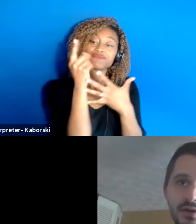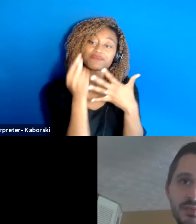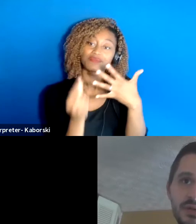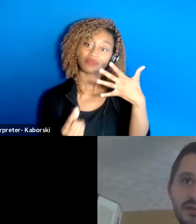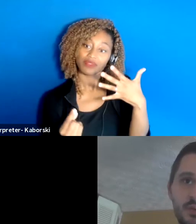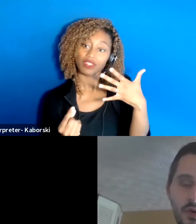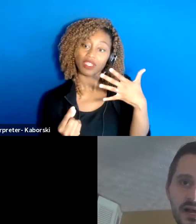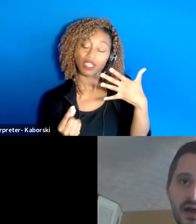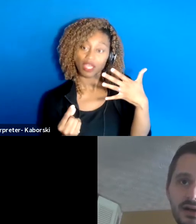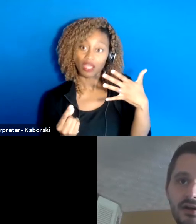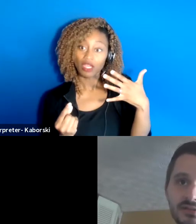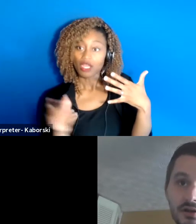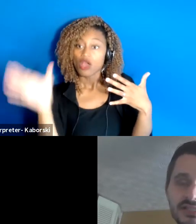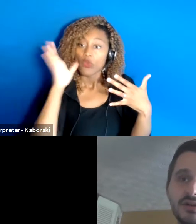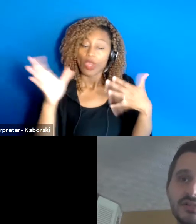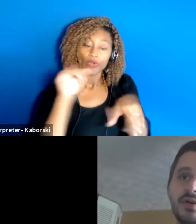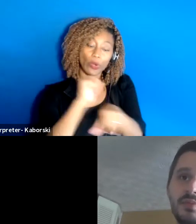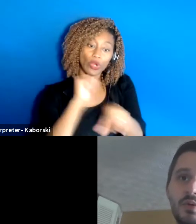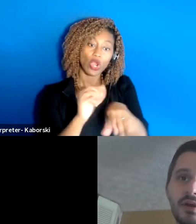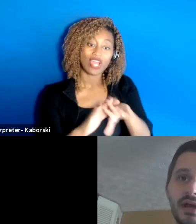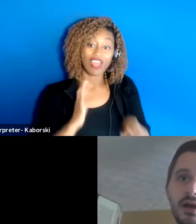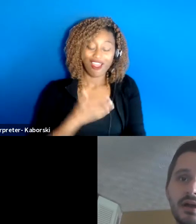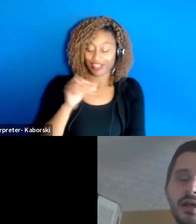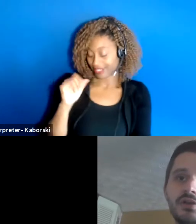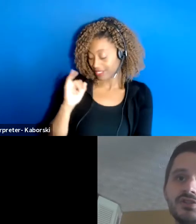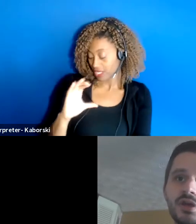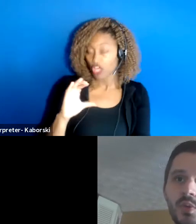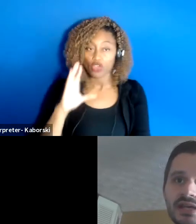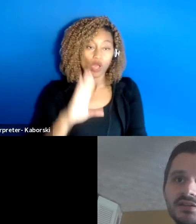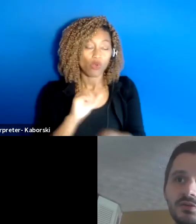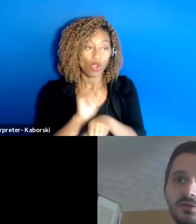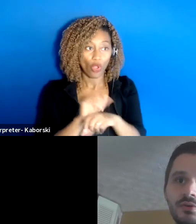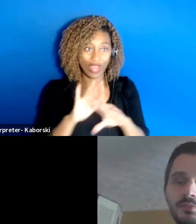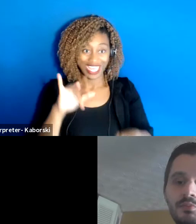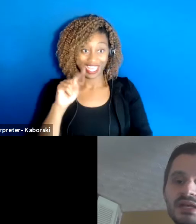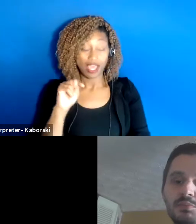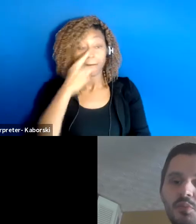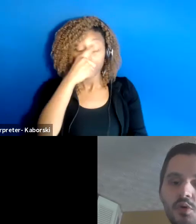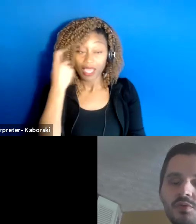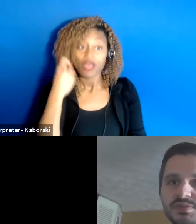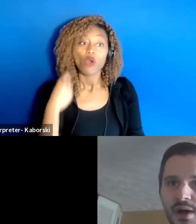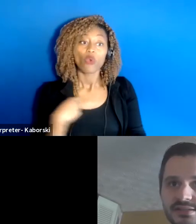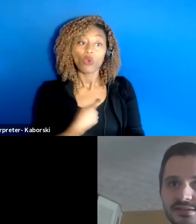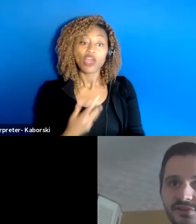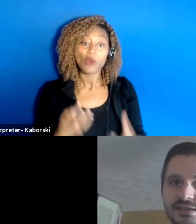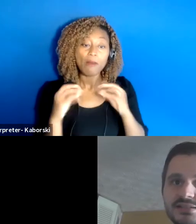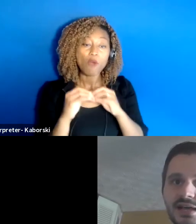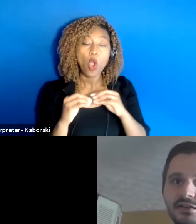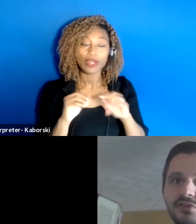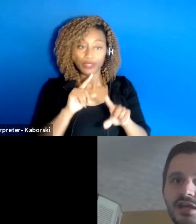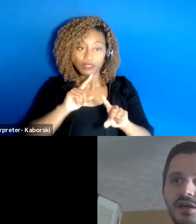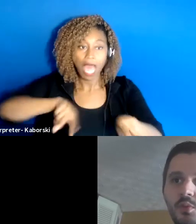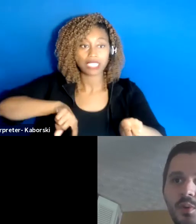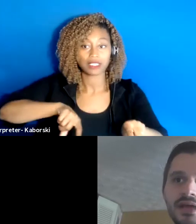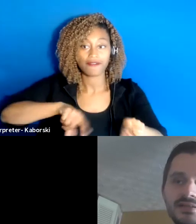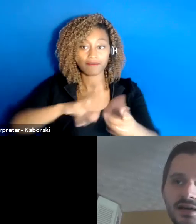committee is going to be working on and our SILC is going to be working on, so that we can be more responsive instead